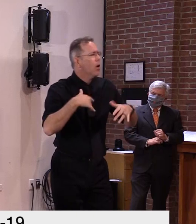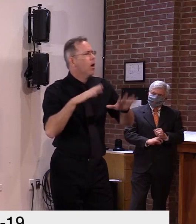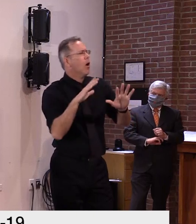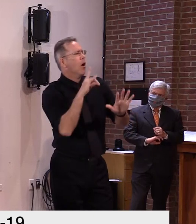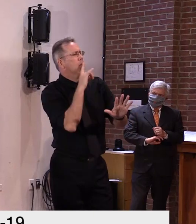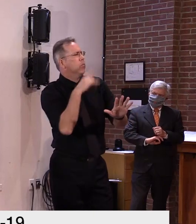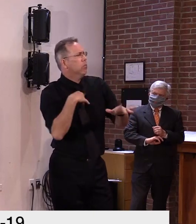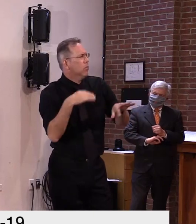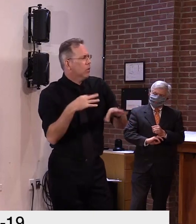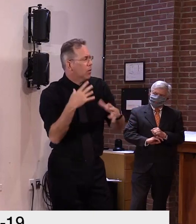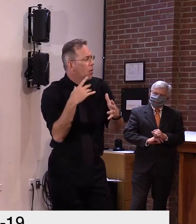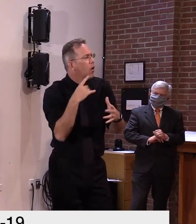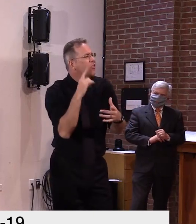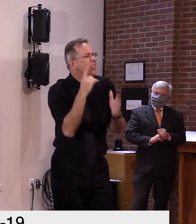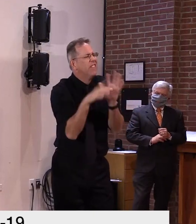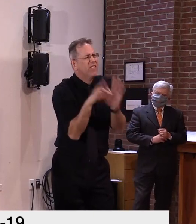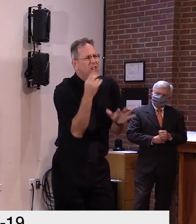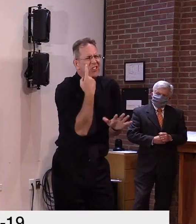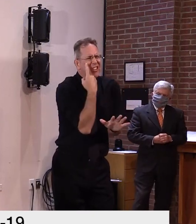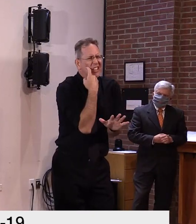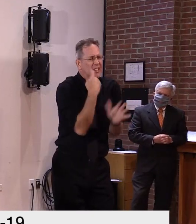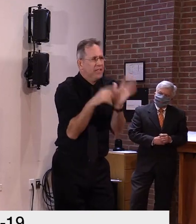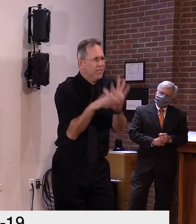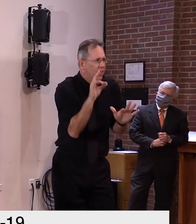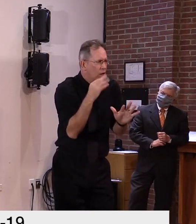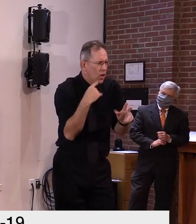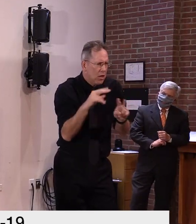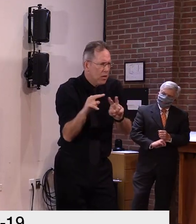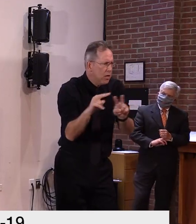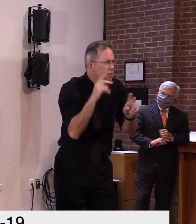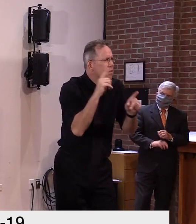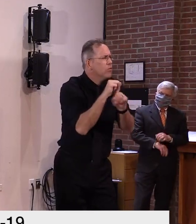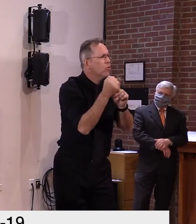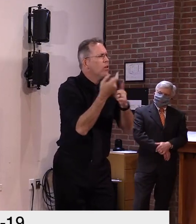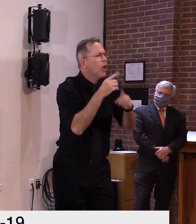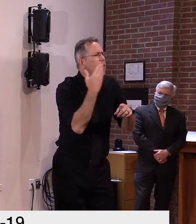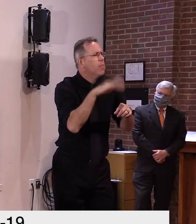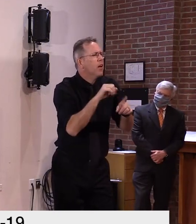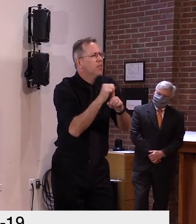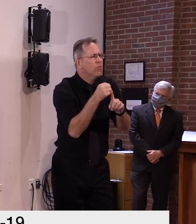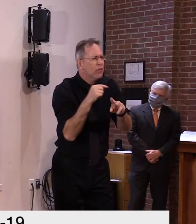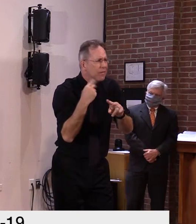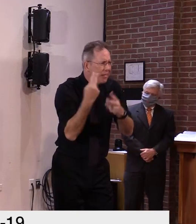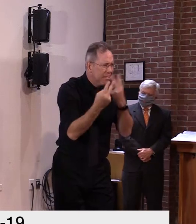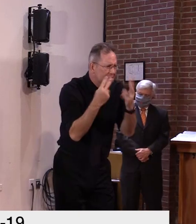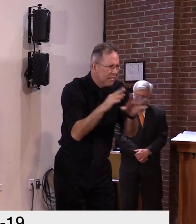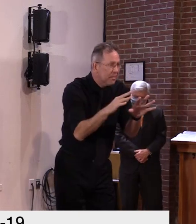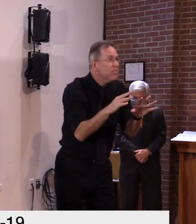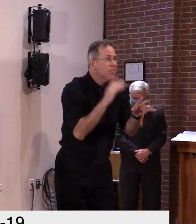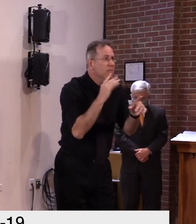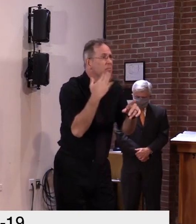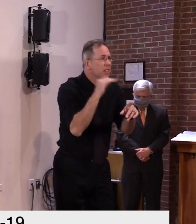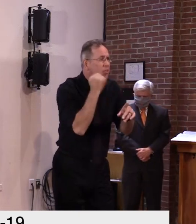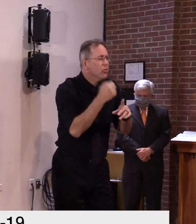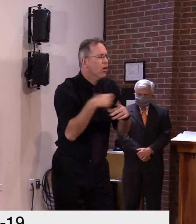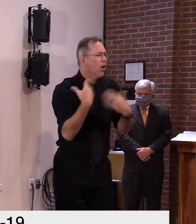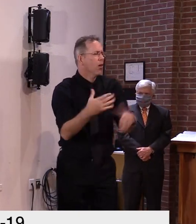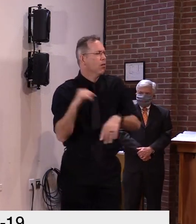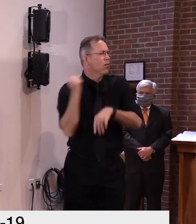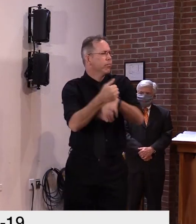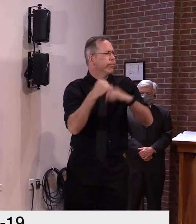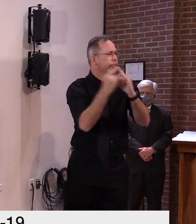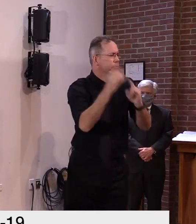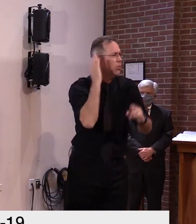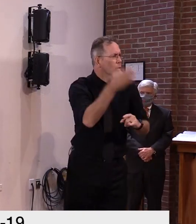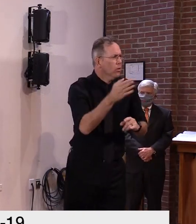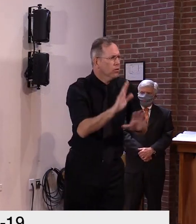early juncture in time, we hadn't been pushing for that immediately. You know, that part of it